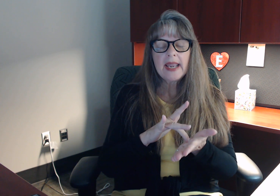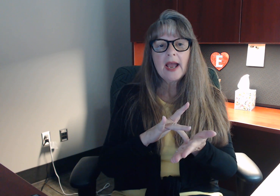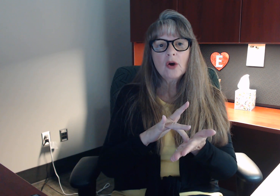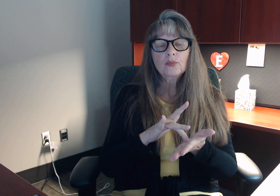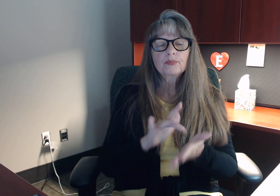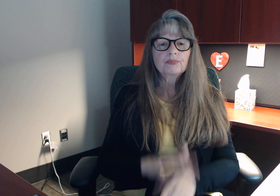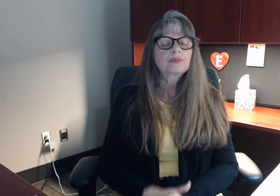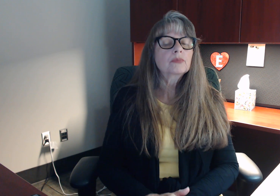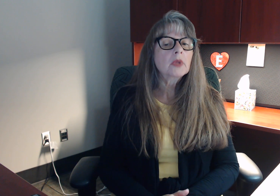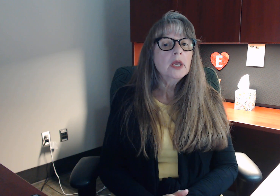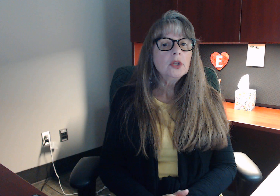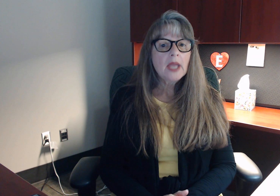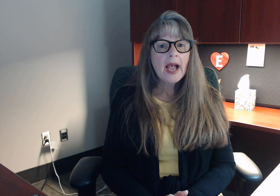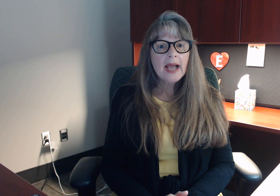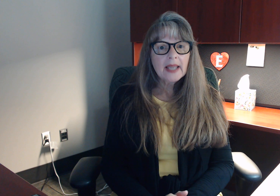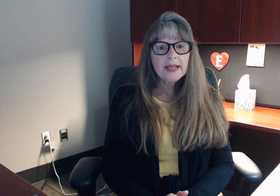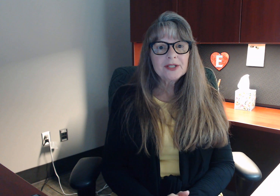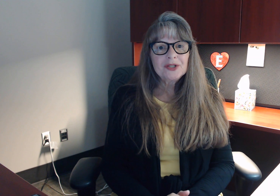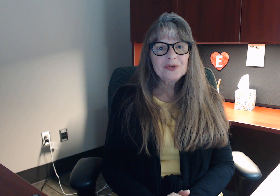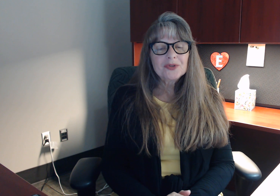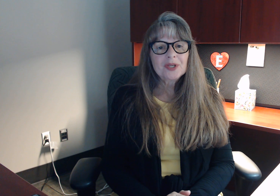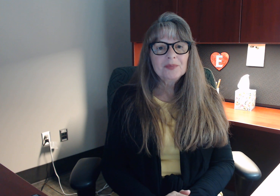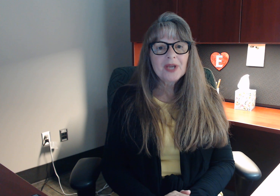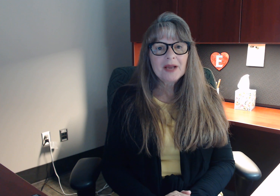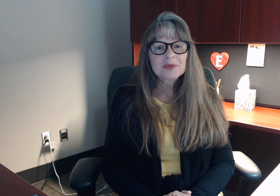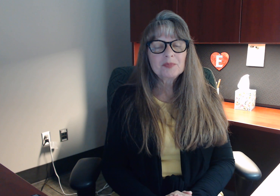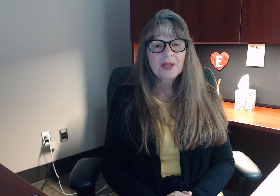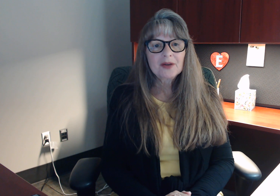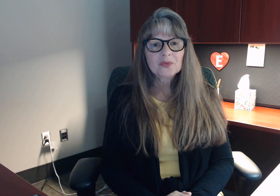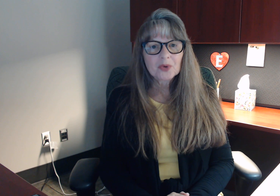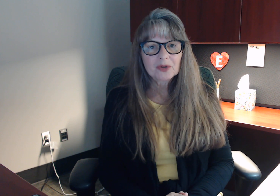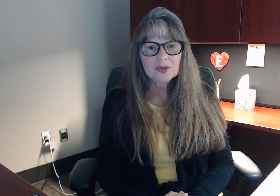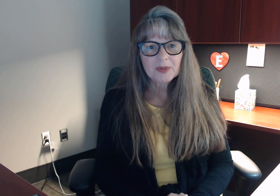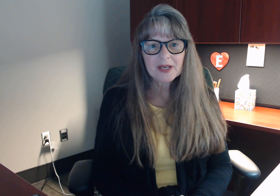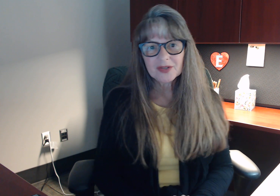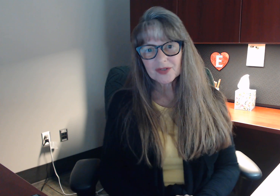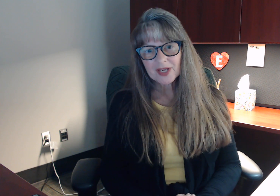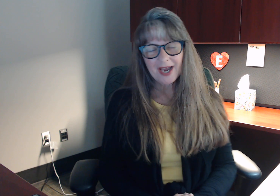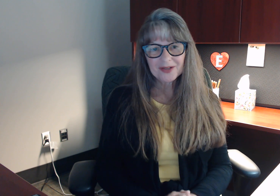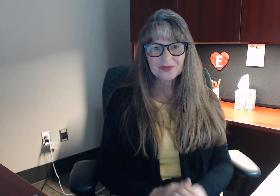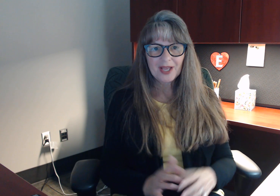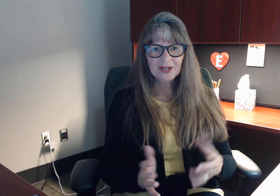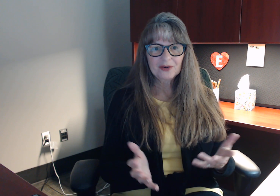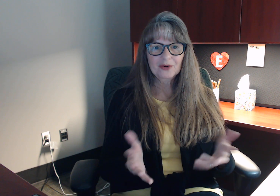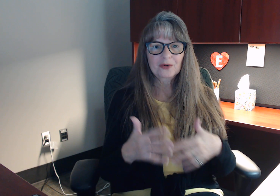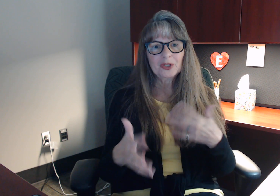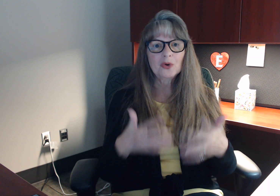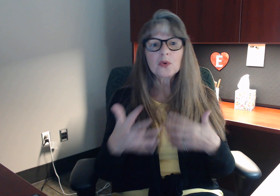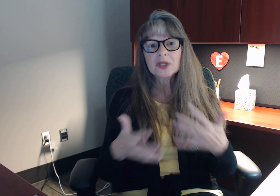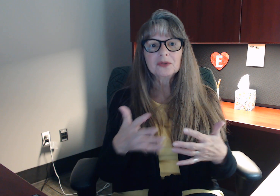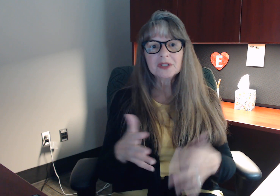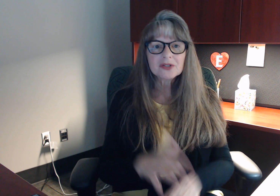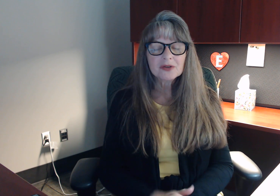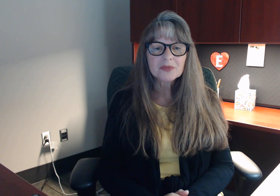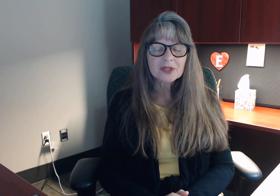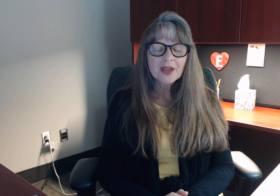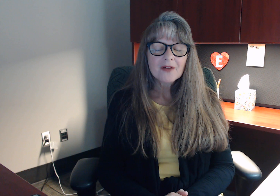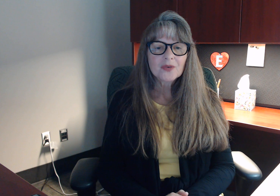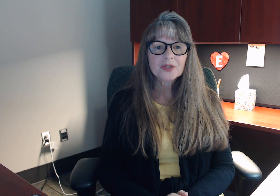Now, I like to use sometimes play on words because it's kind of like colloquialisms for the